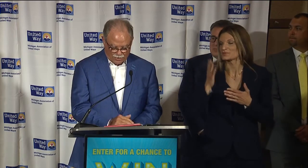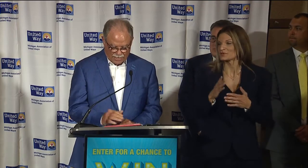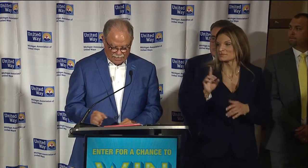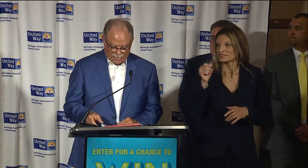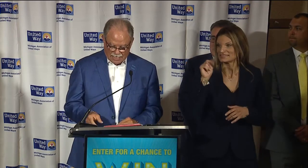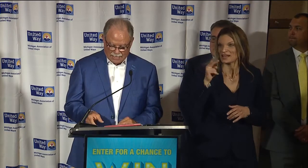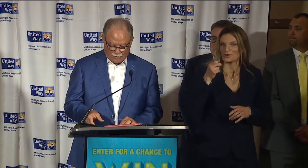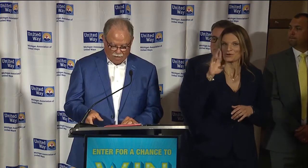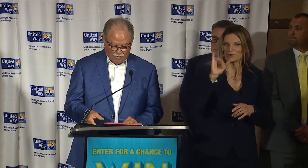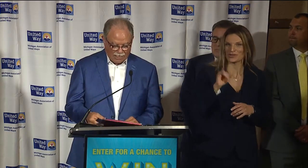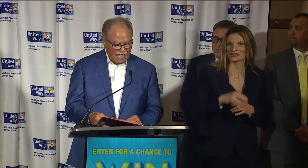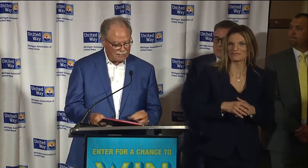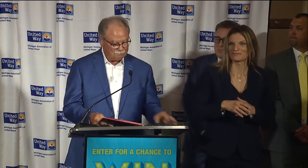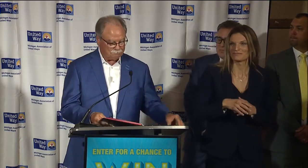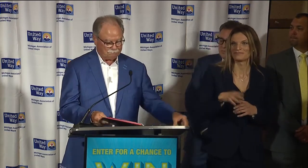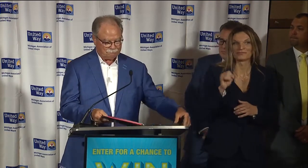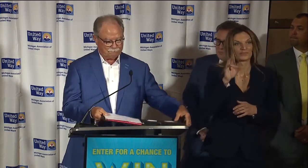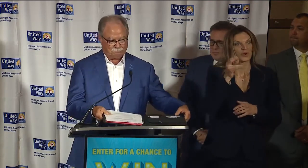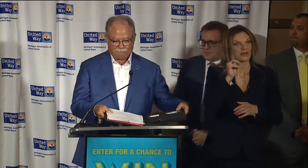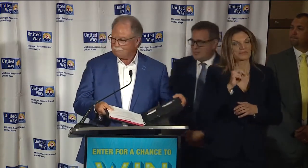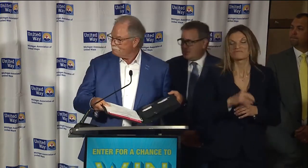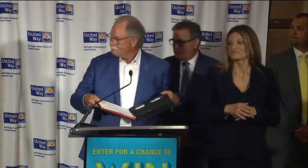Dan Hurley and Robin Lott.